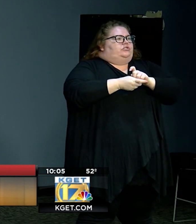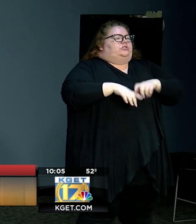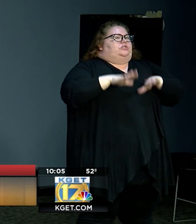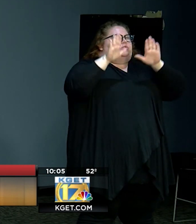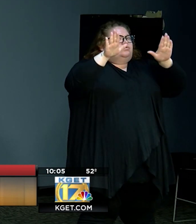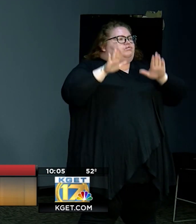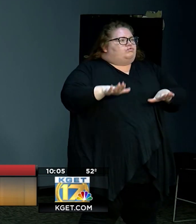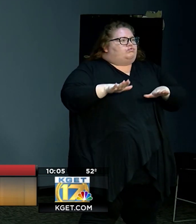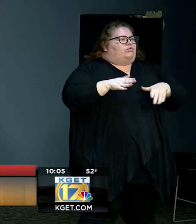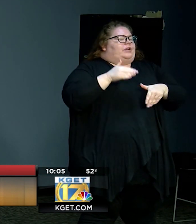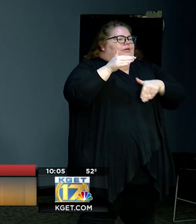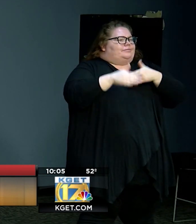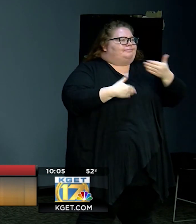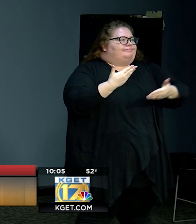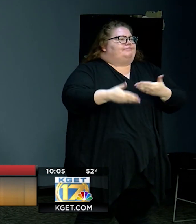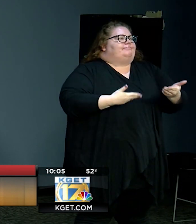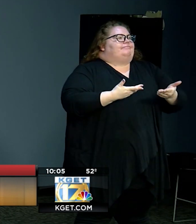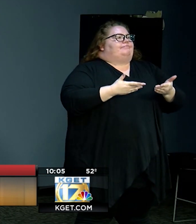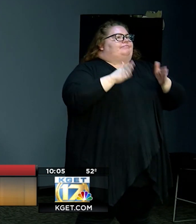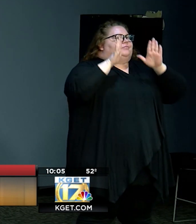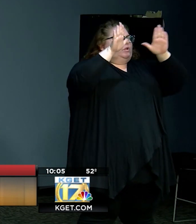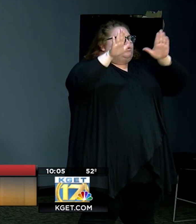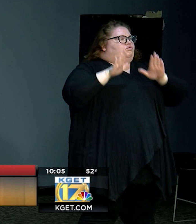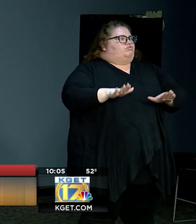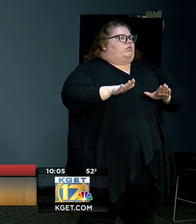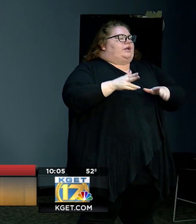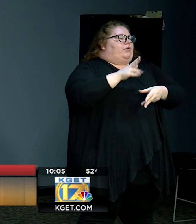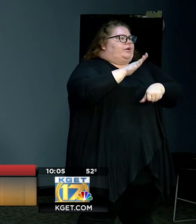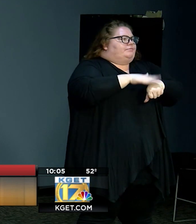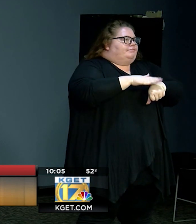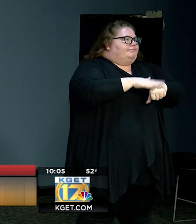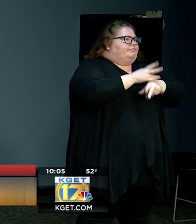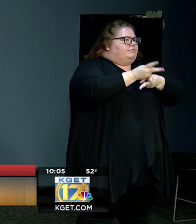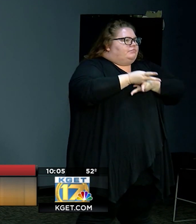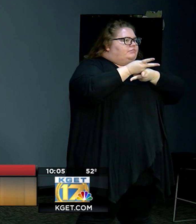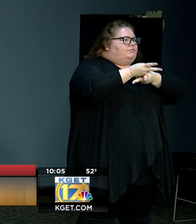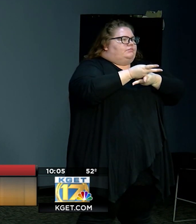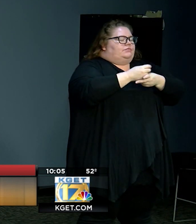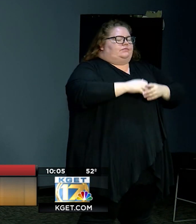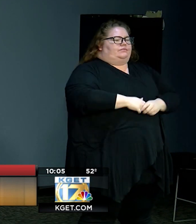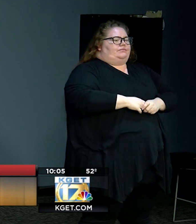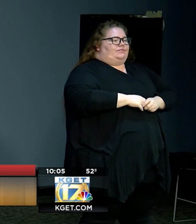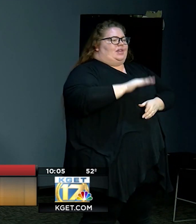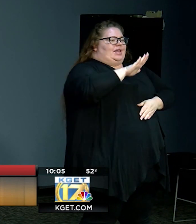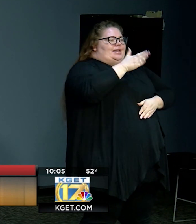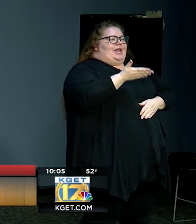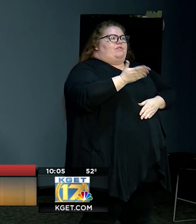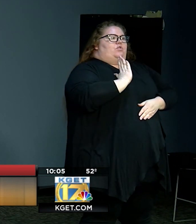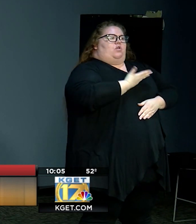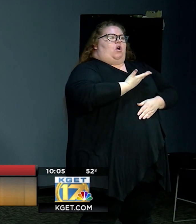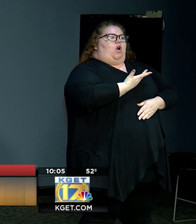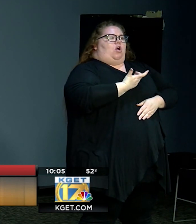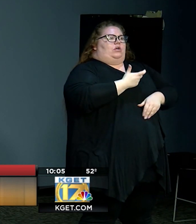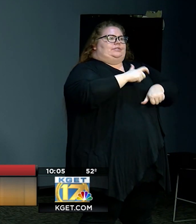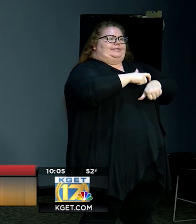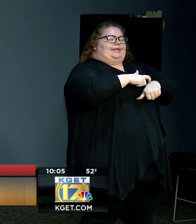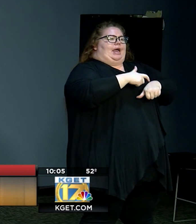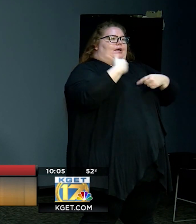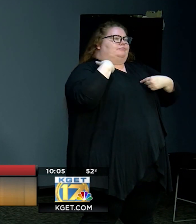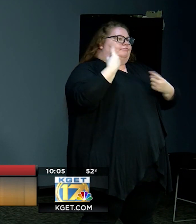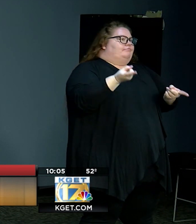extraordinary precautions. But never has there been a time in which there's a greater